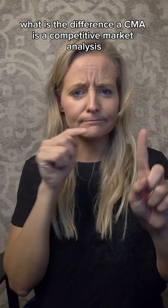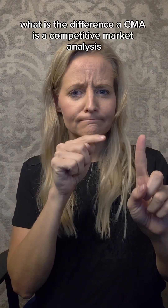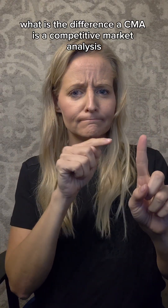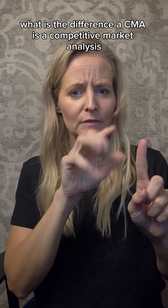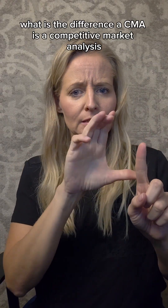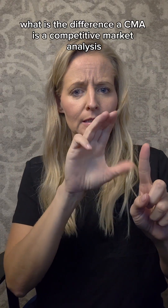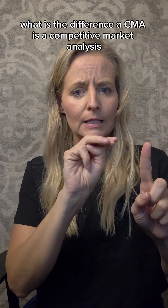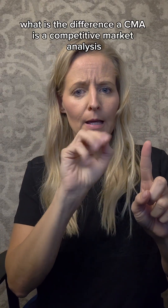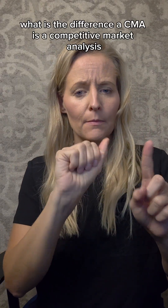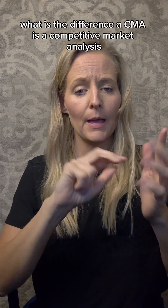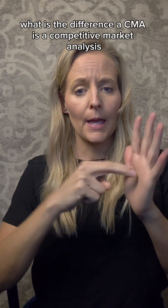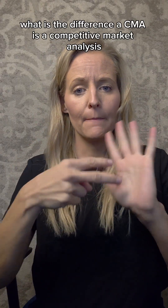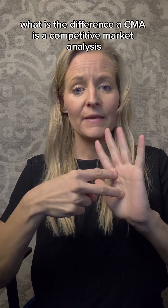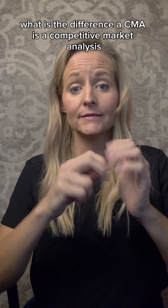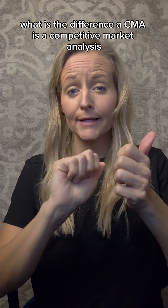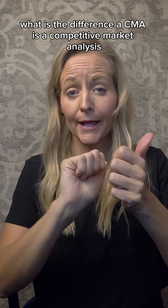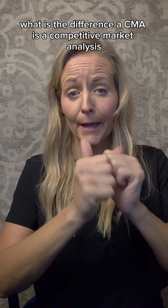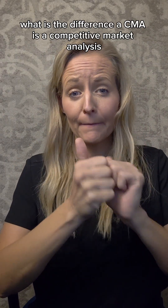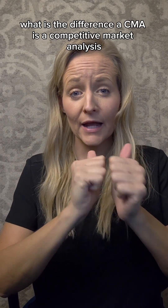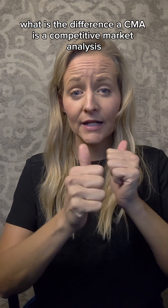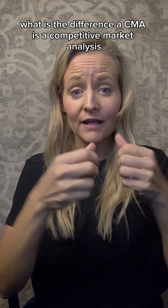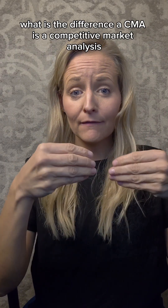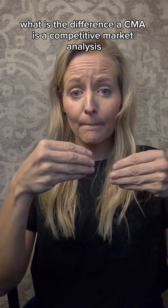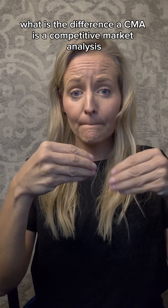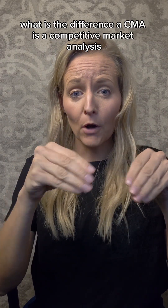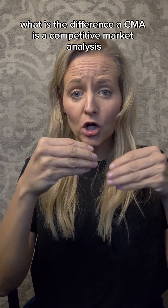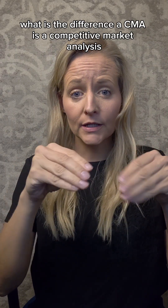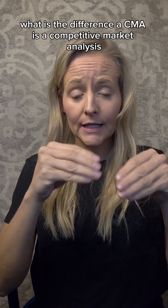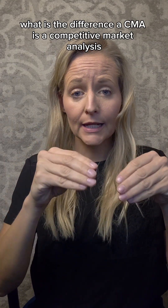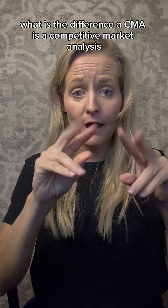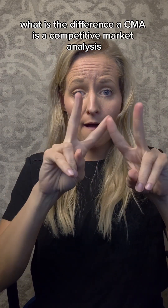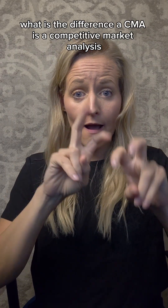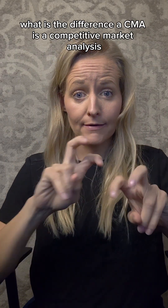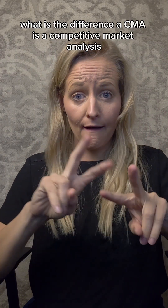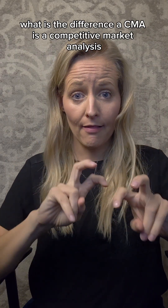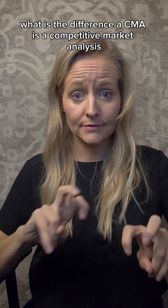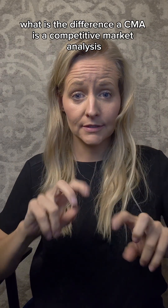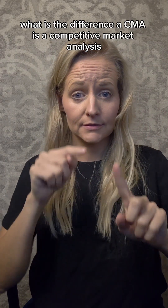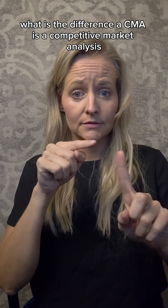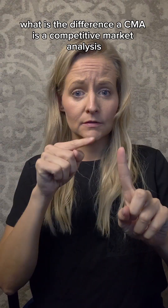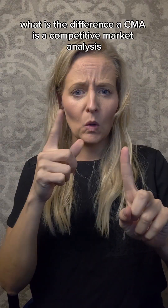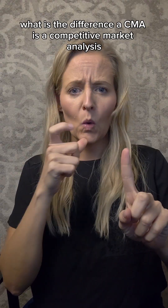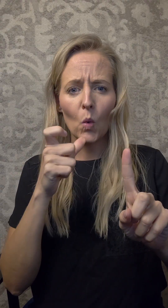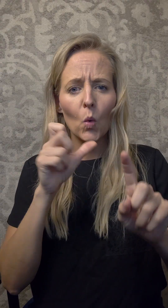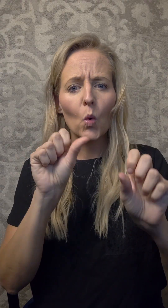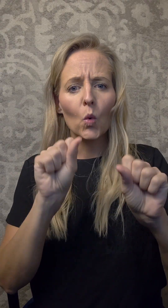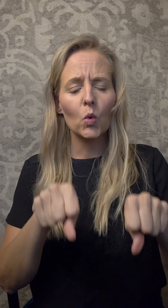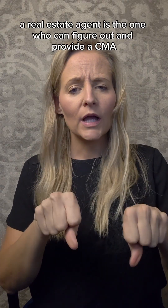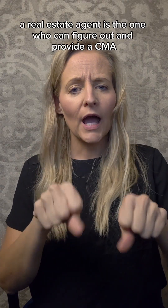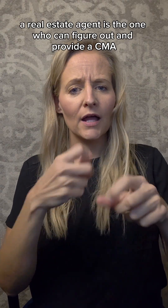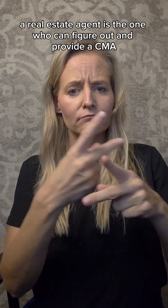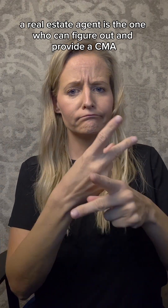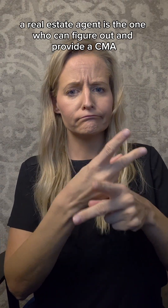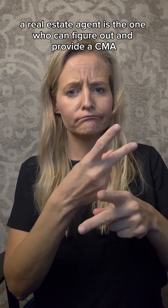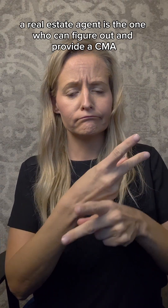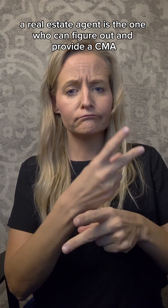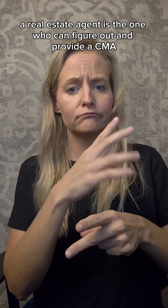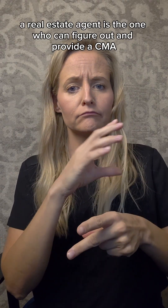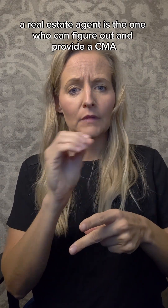What is the difference? A CMA is a competitive market analysis. A real estate agent is